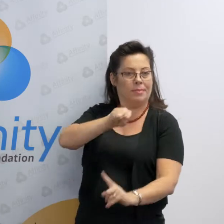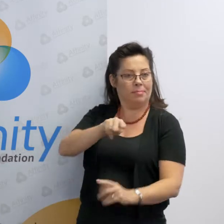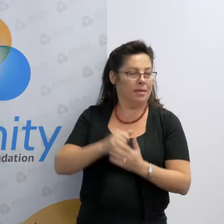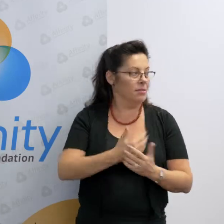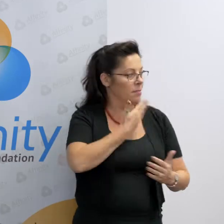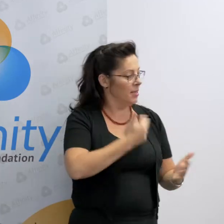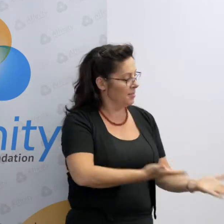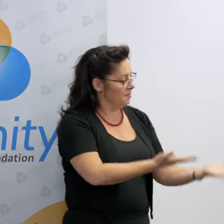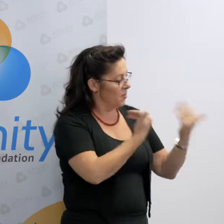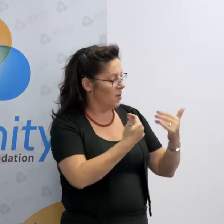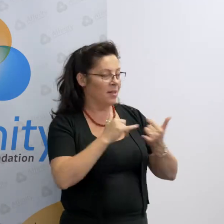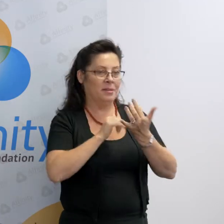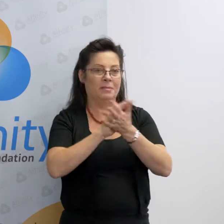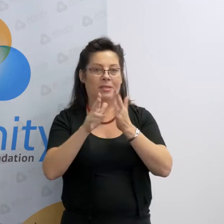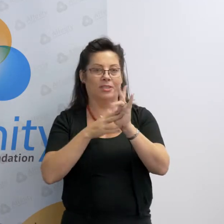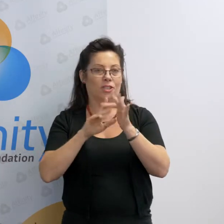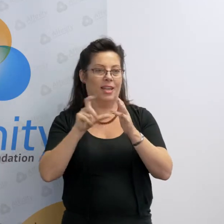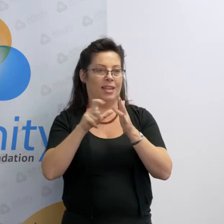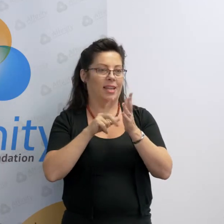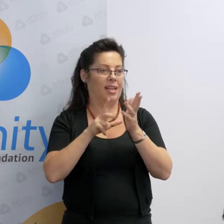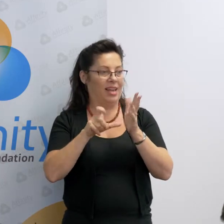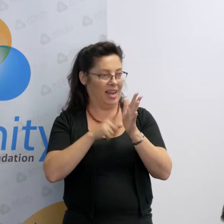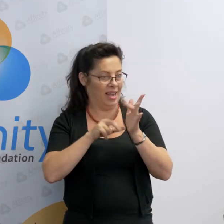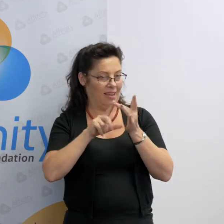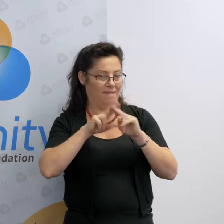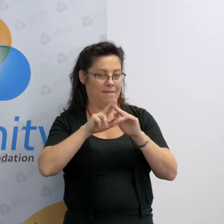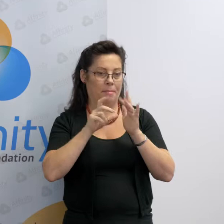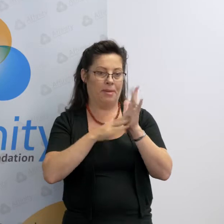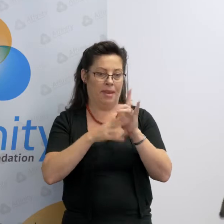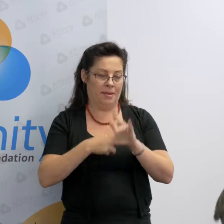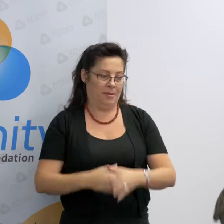Please welcome Shane Clifton.